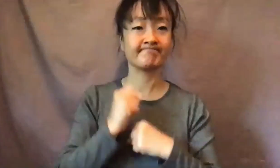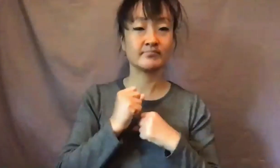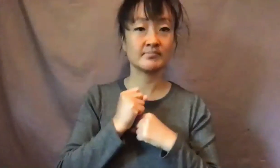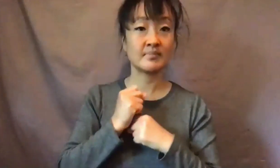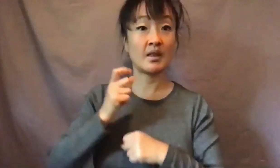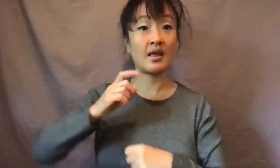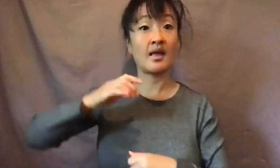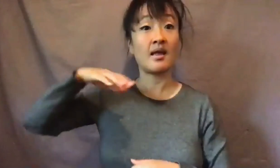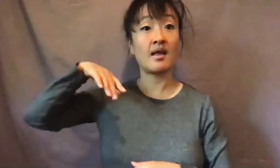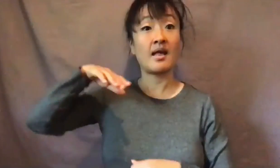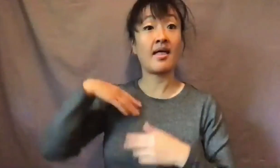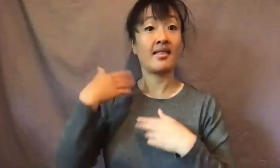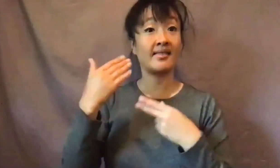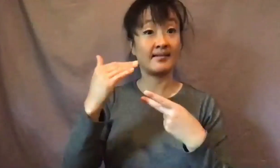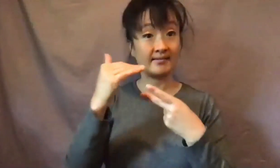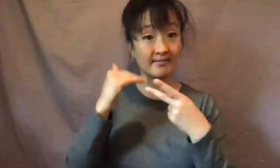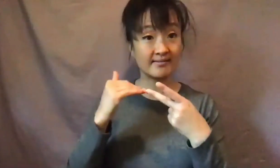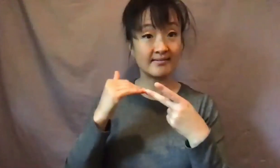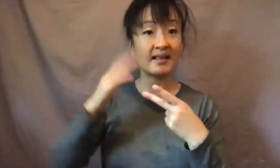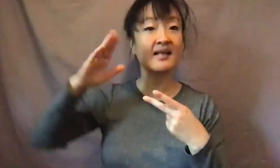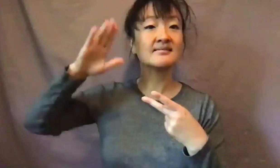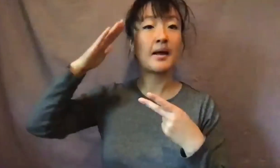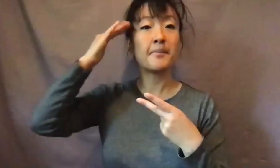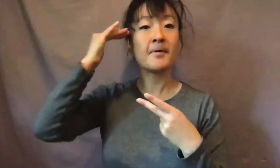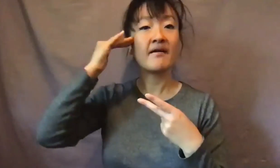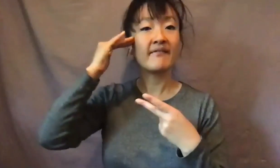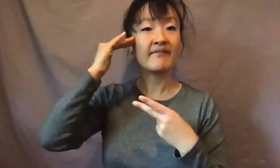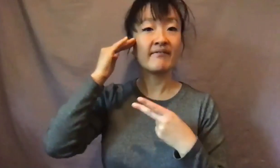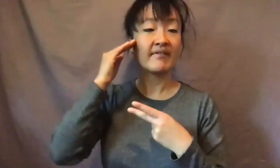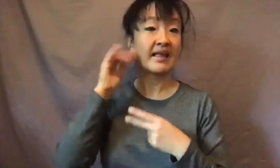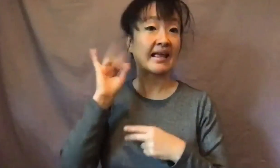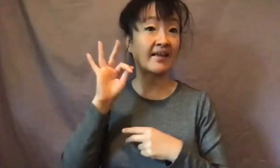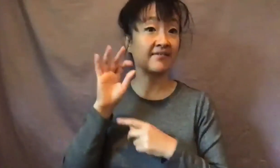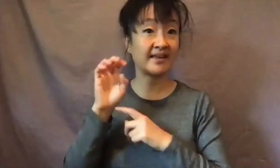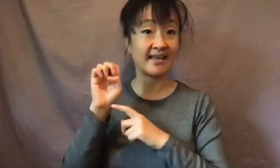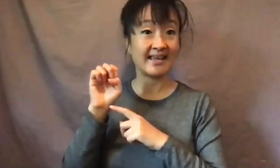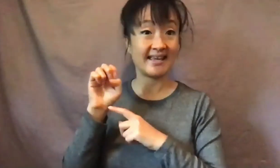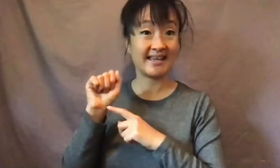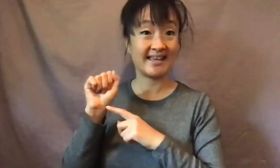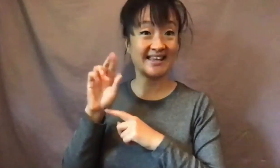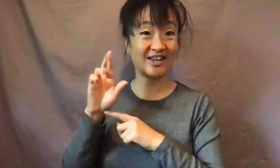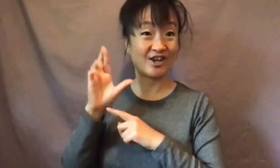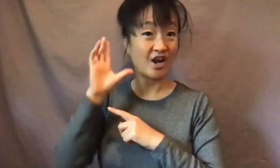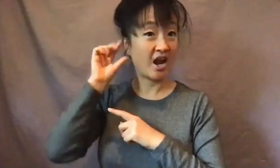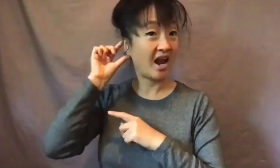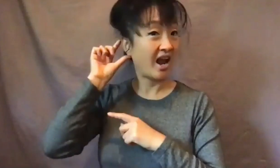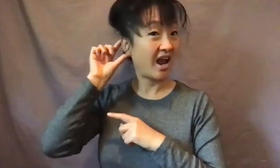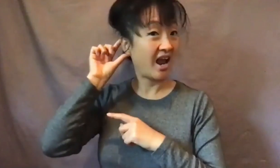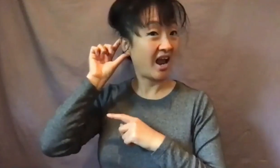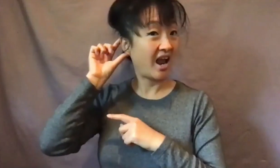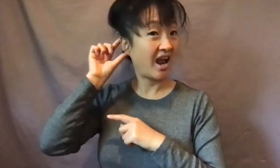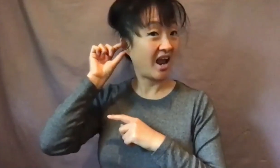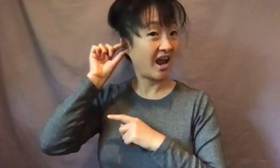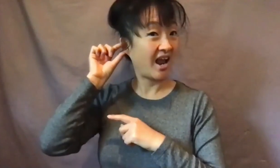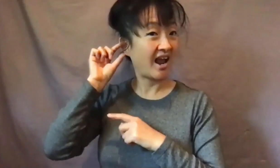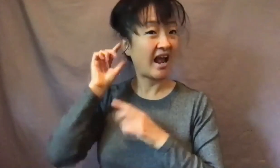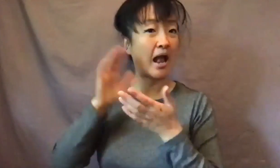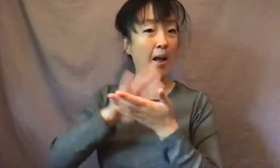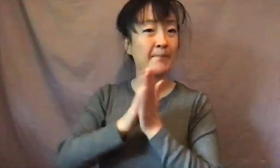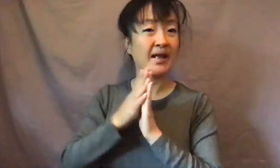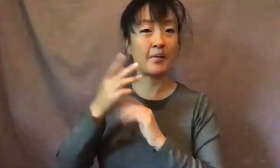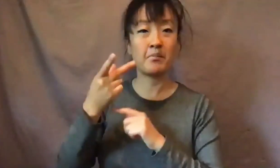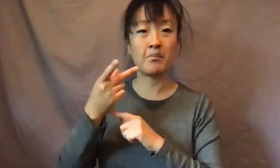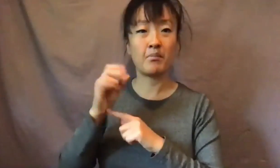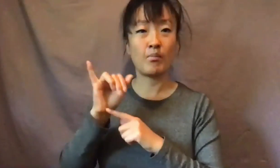head. If you take your ear and you were to fold it kind of in half, it would naturally kind of come to a point, and you take that point where